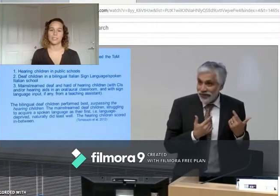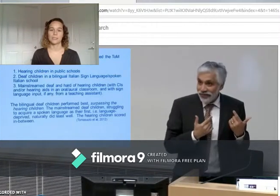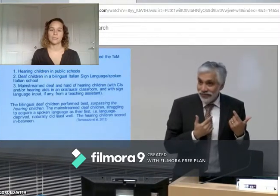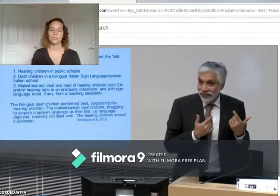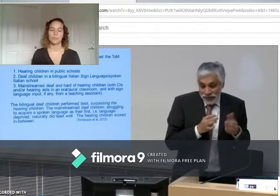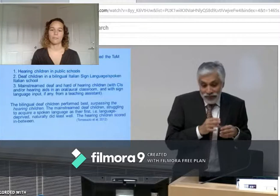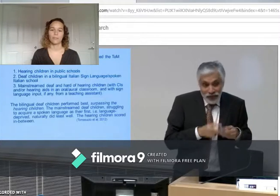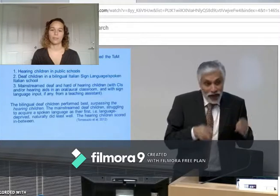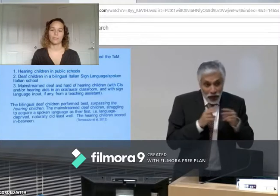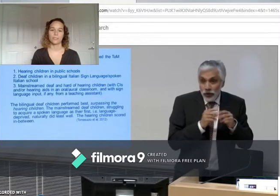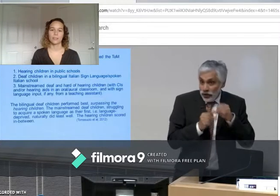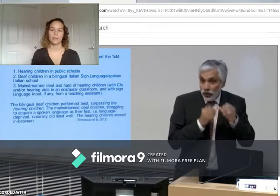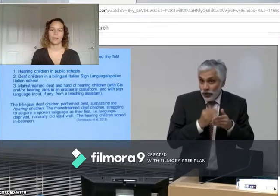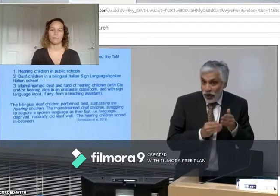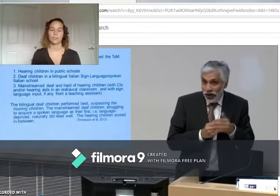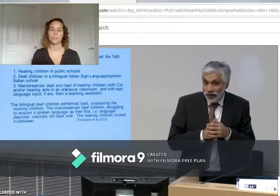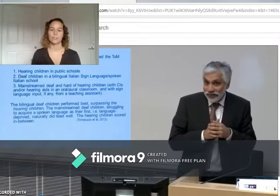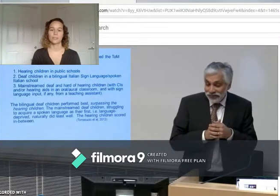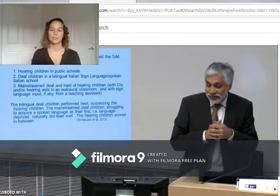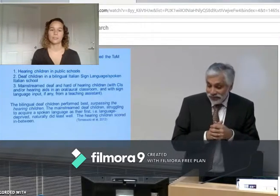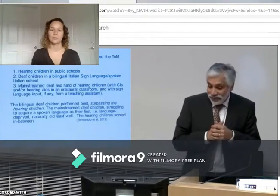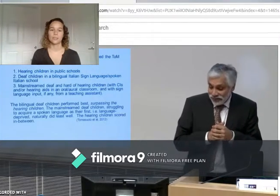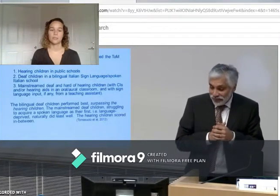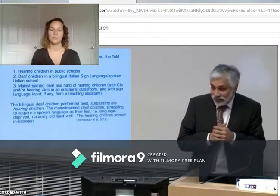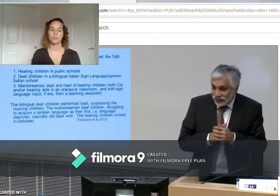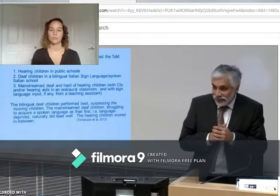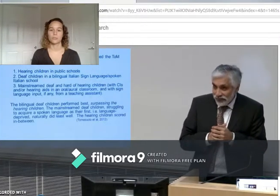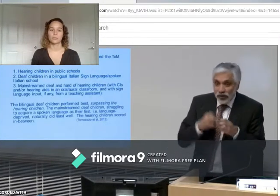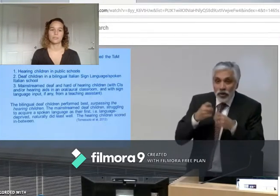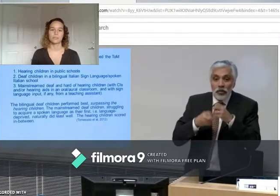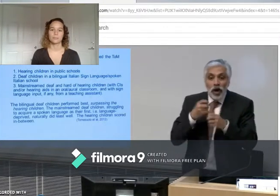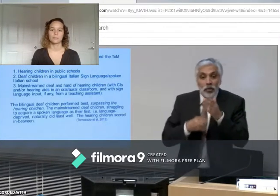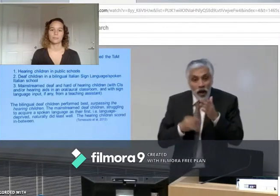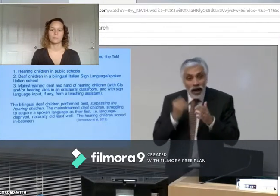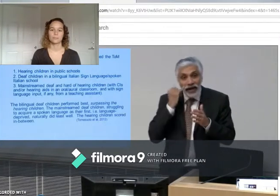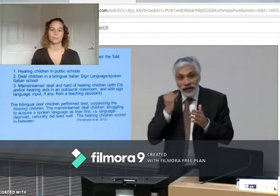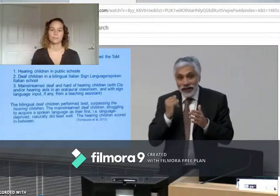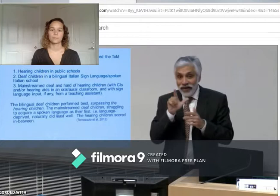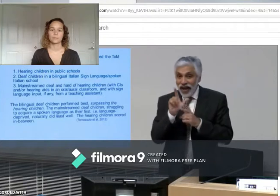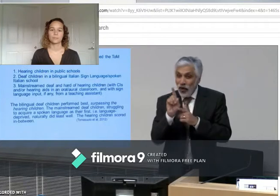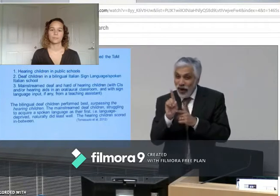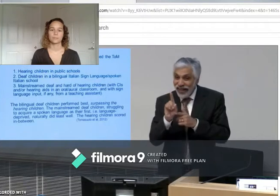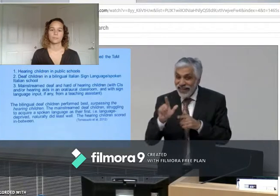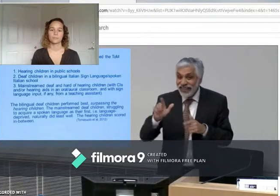with kids, to be involved. And have friends, to have social skills.